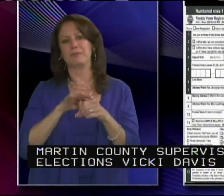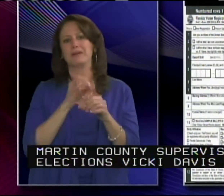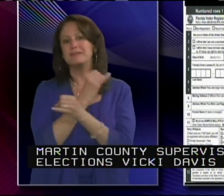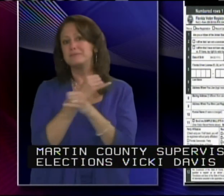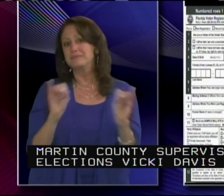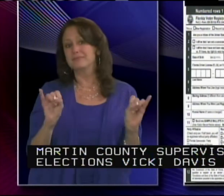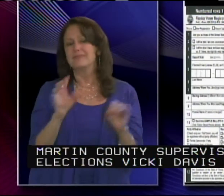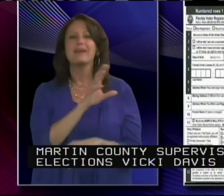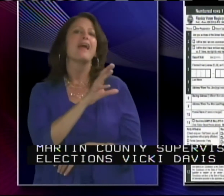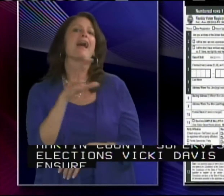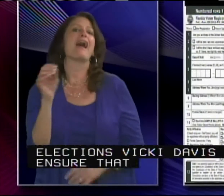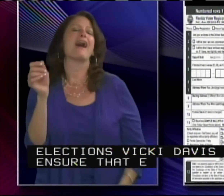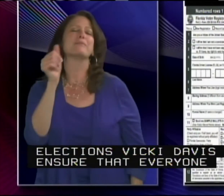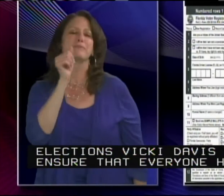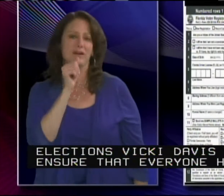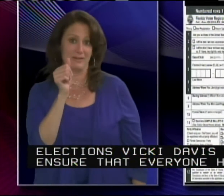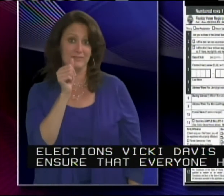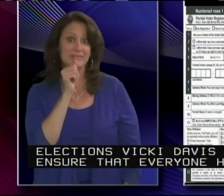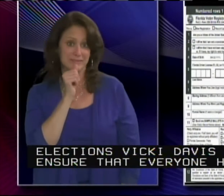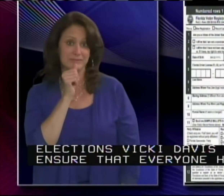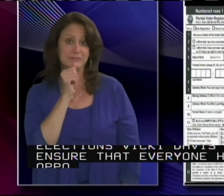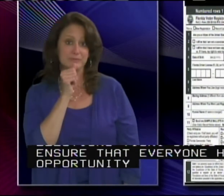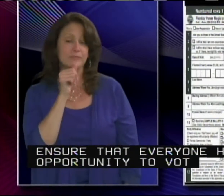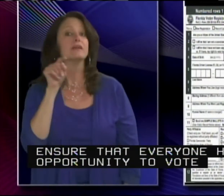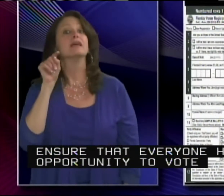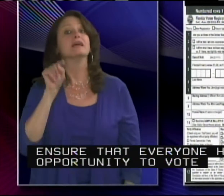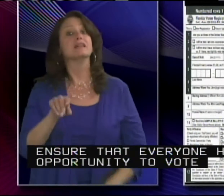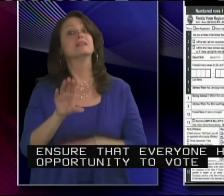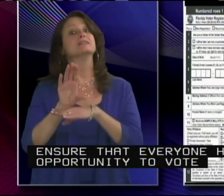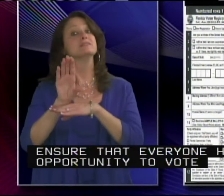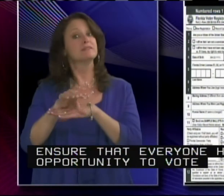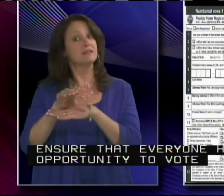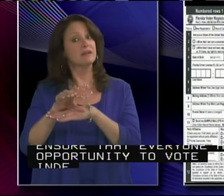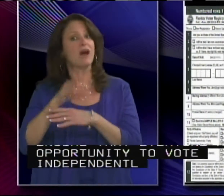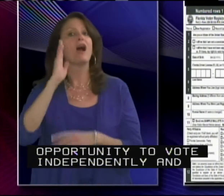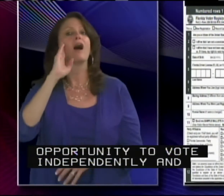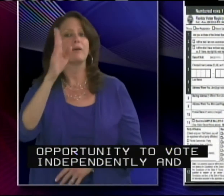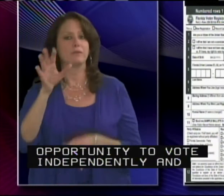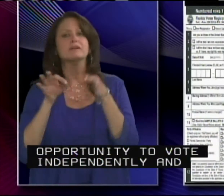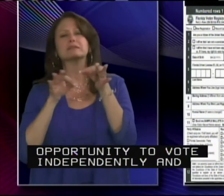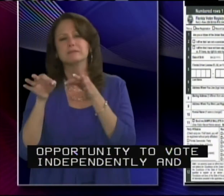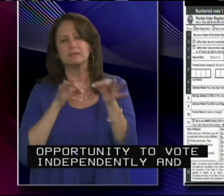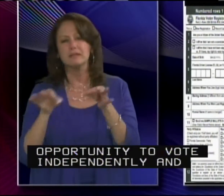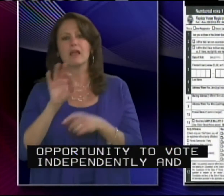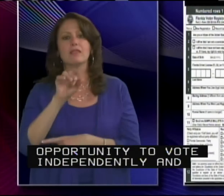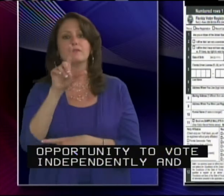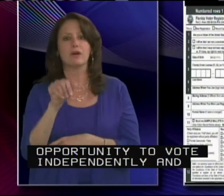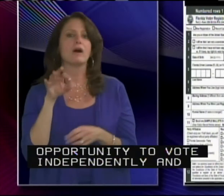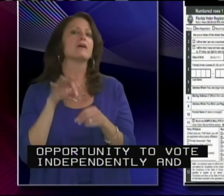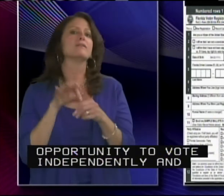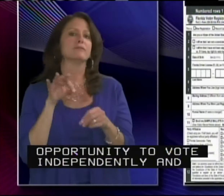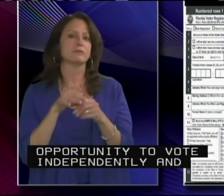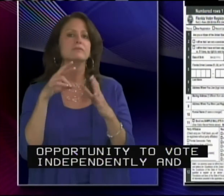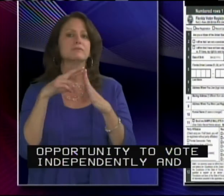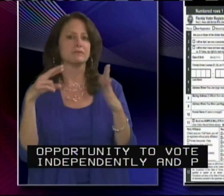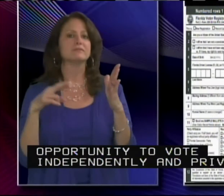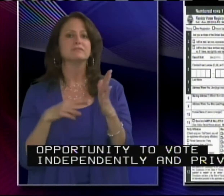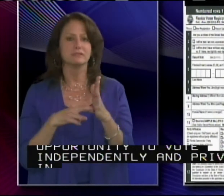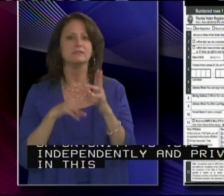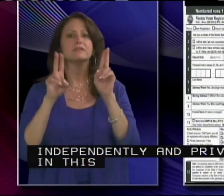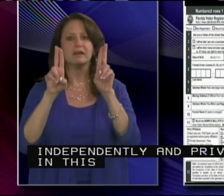vote independently and privately. In this video, I will explain the Florida